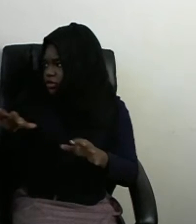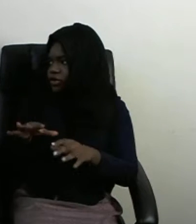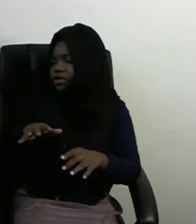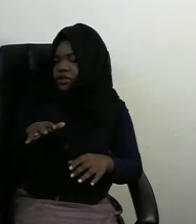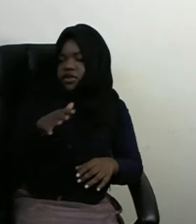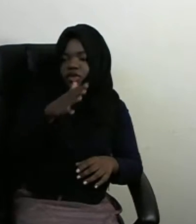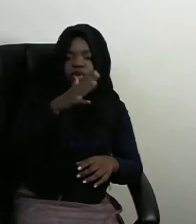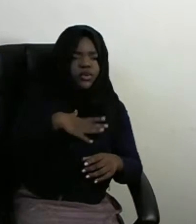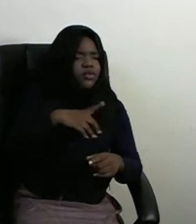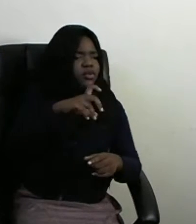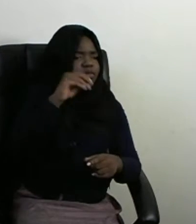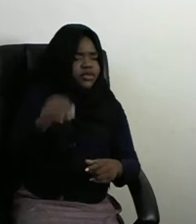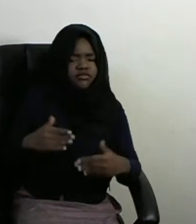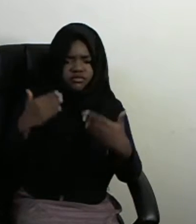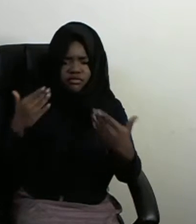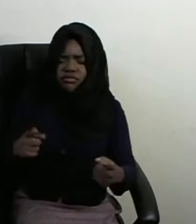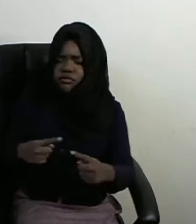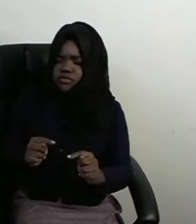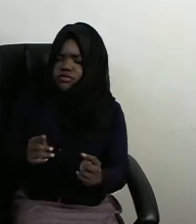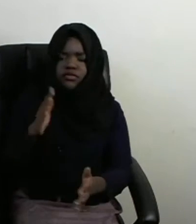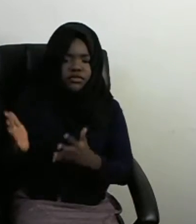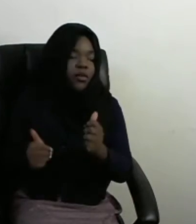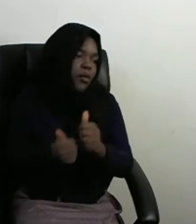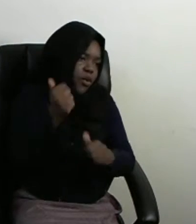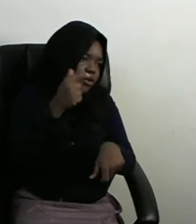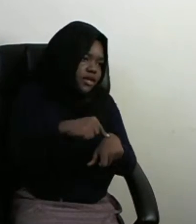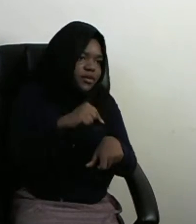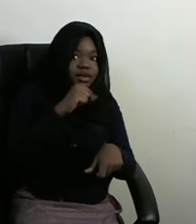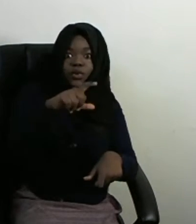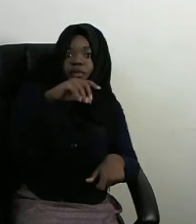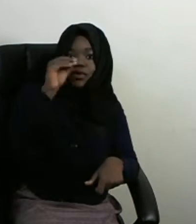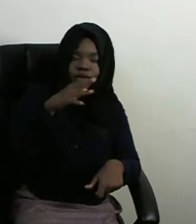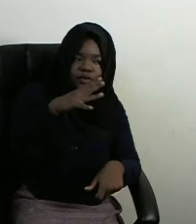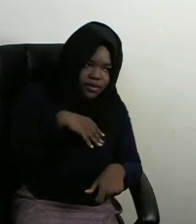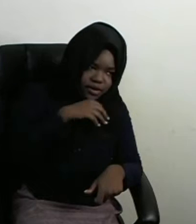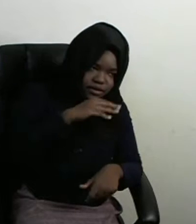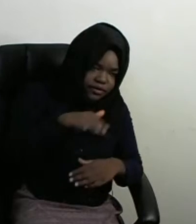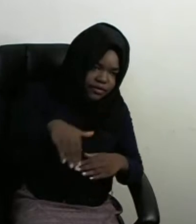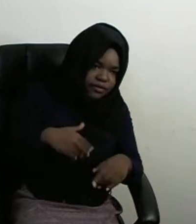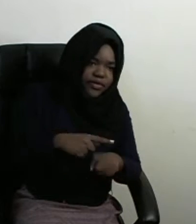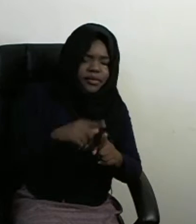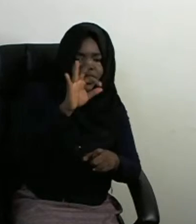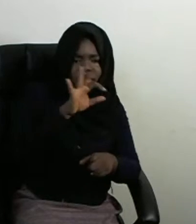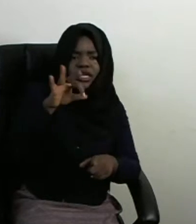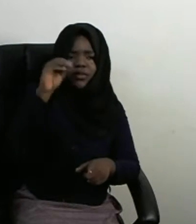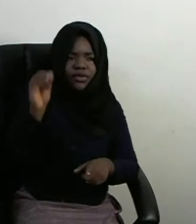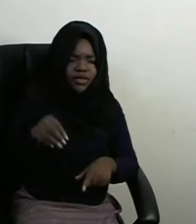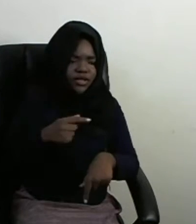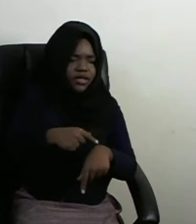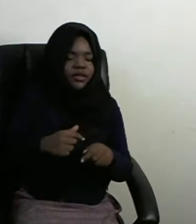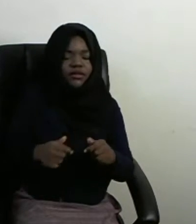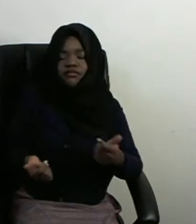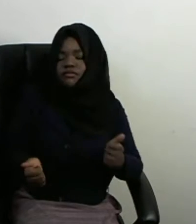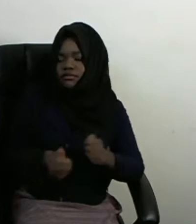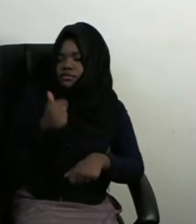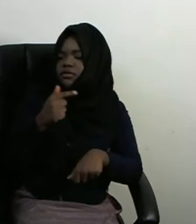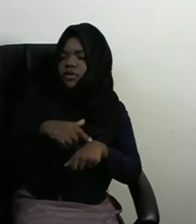they give it their all. Most of the time, we're not saying 100%, but 99% of the time or